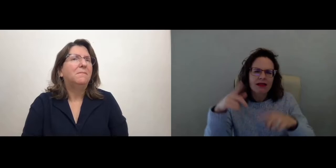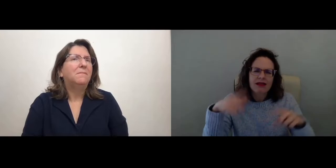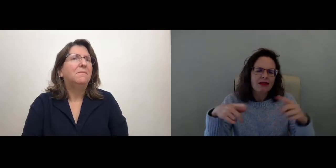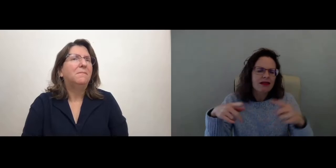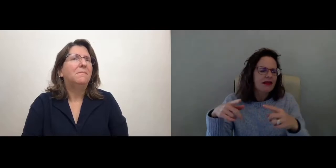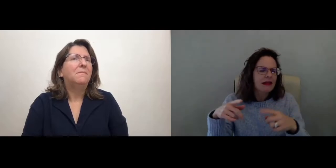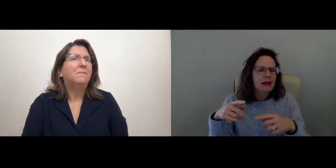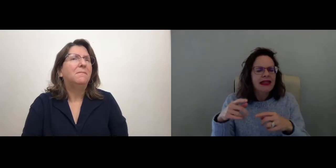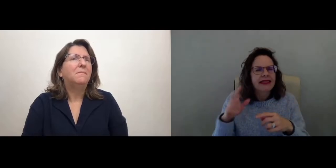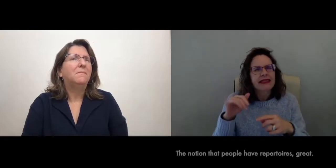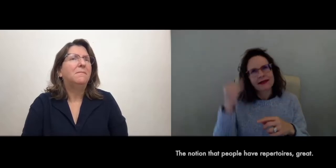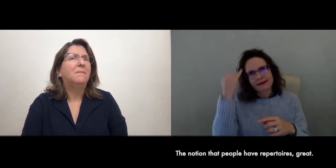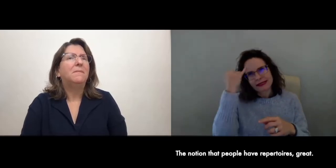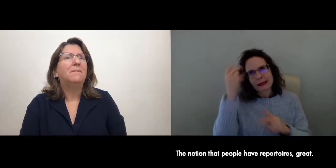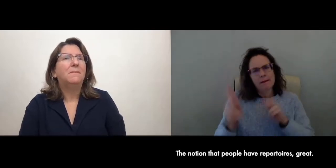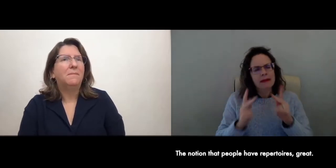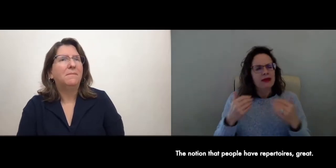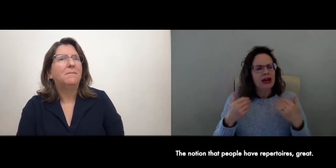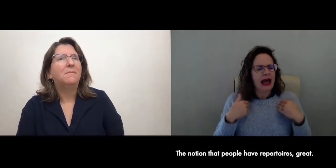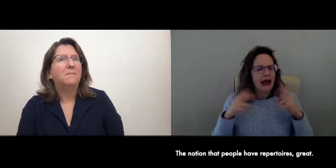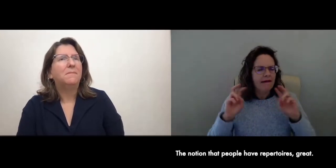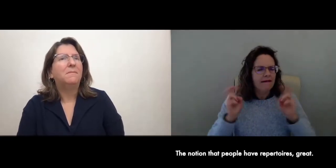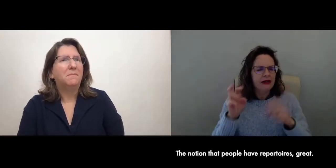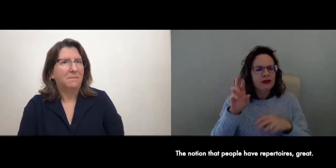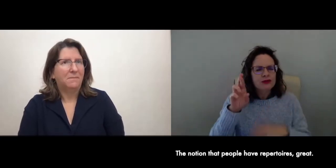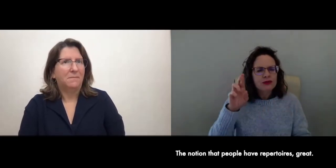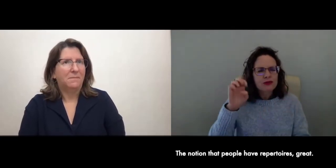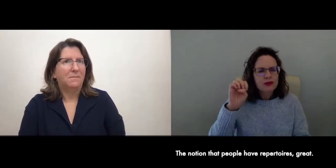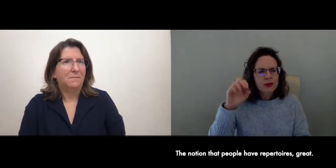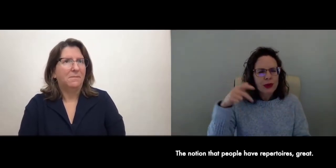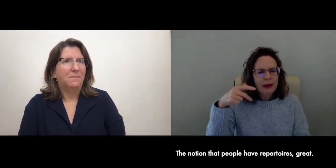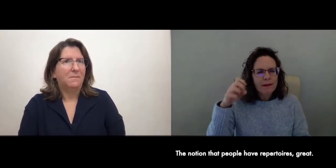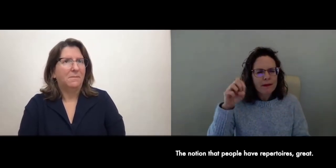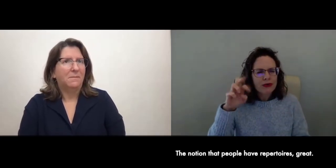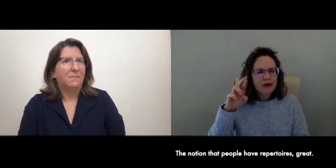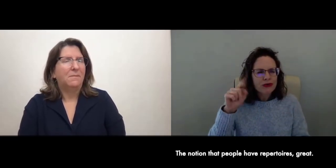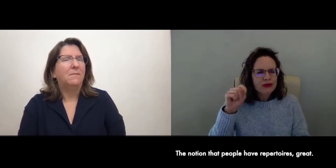The notion that people have repertoires, just great.